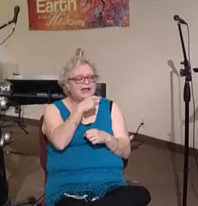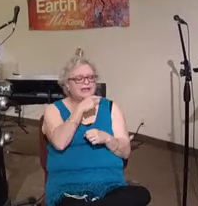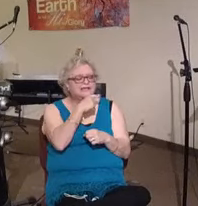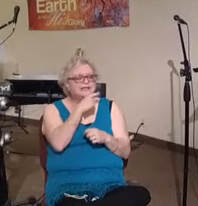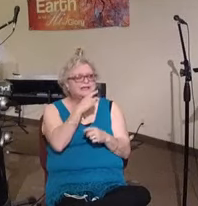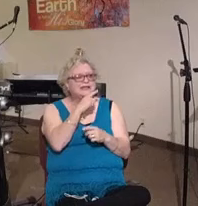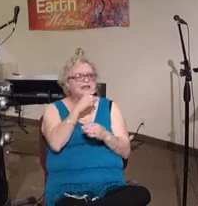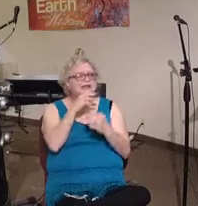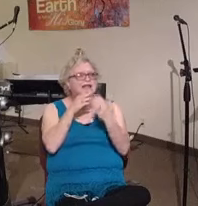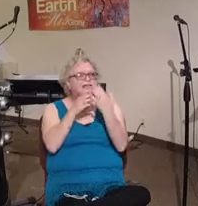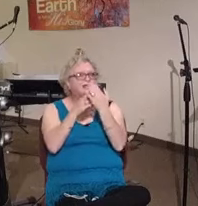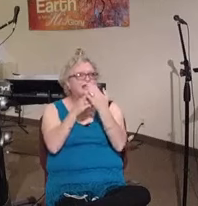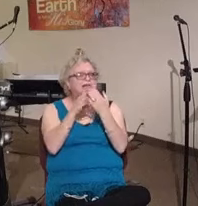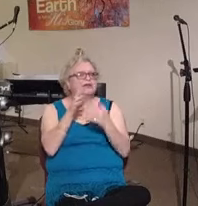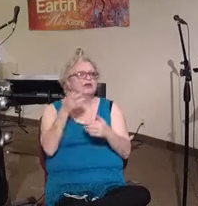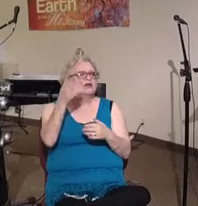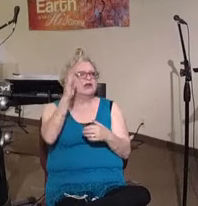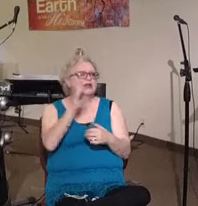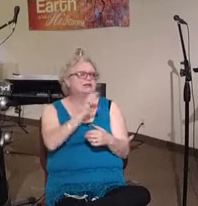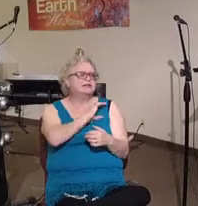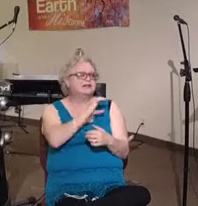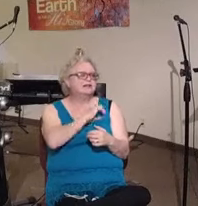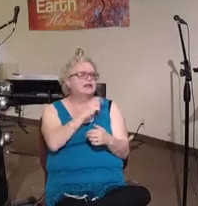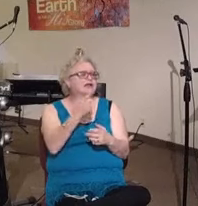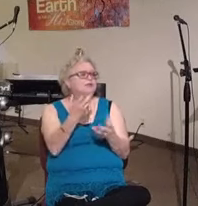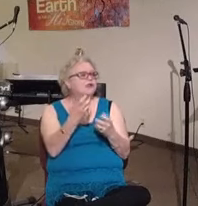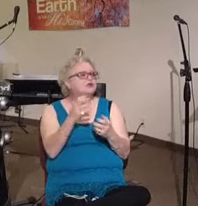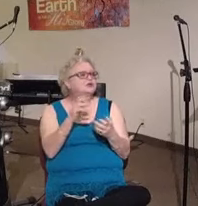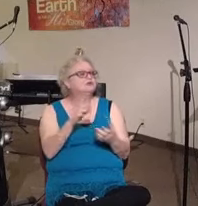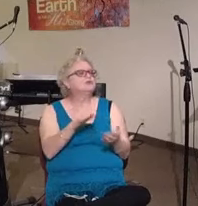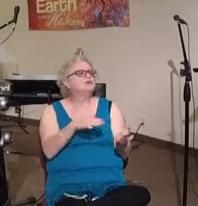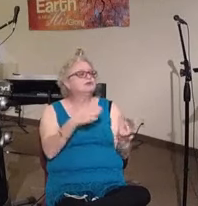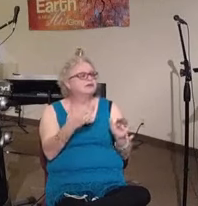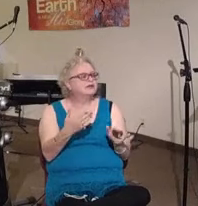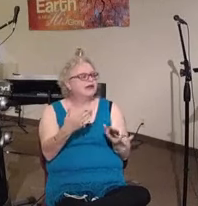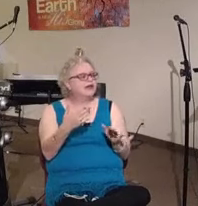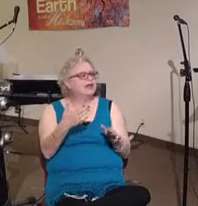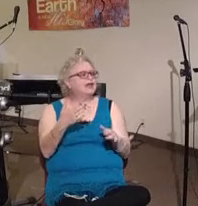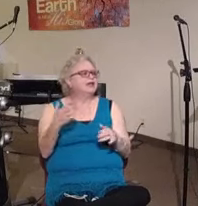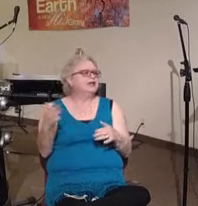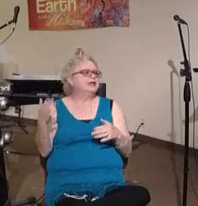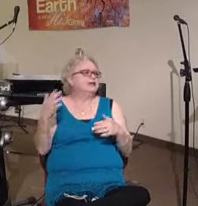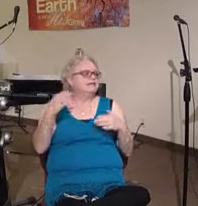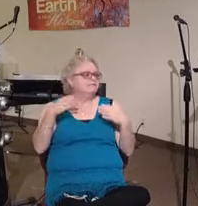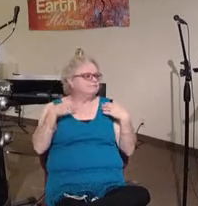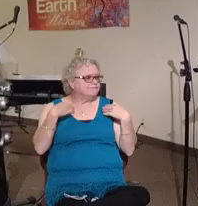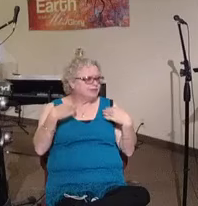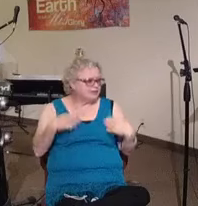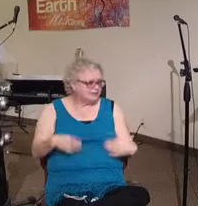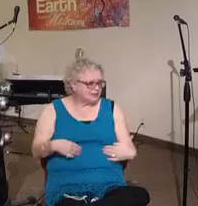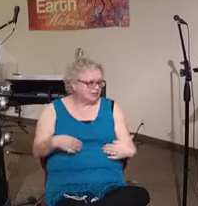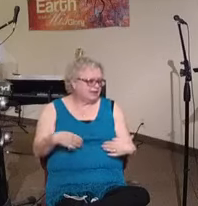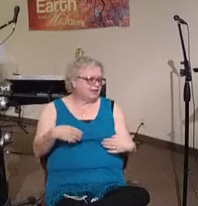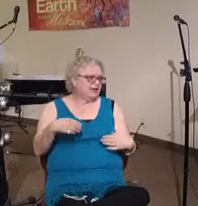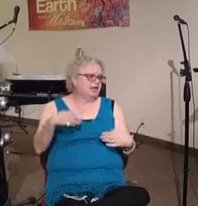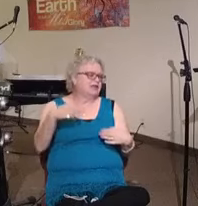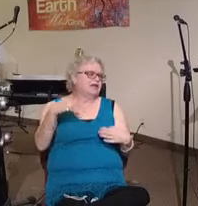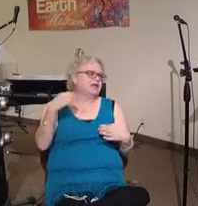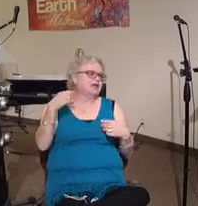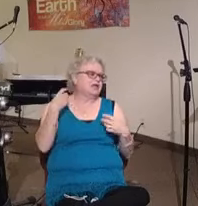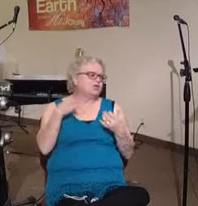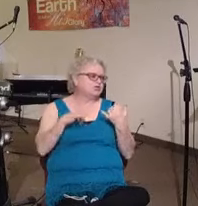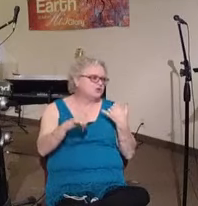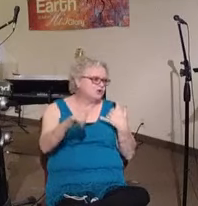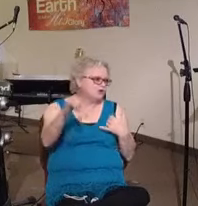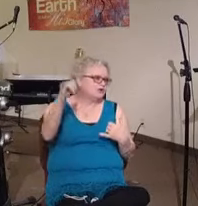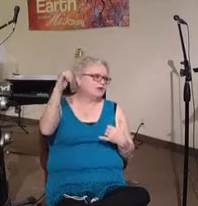he wants you to die physically. He wants you to die spiritually. He wants you to die eternally, and